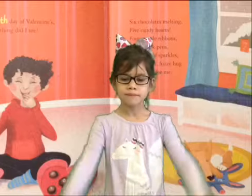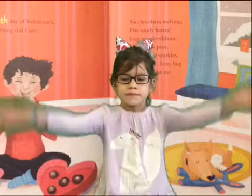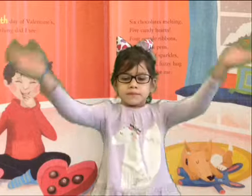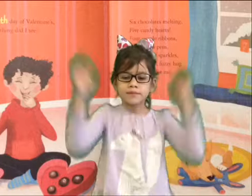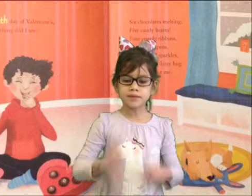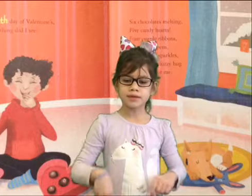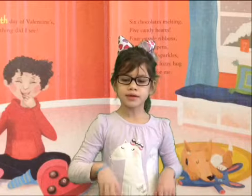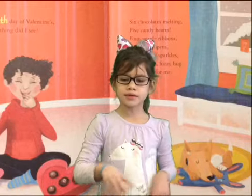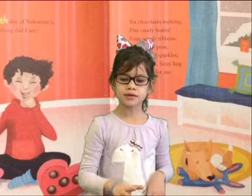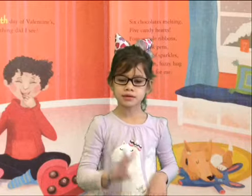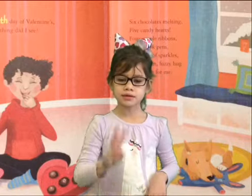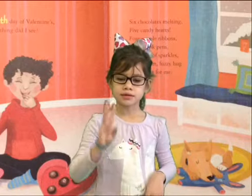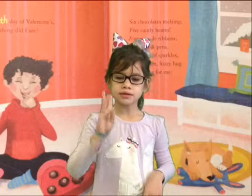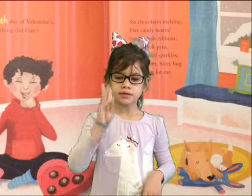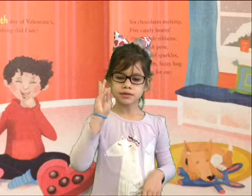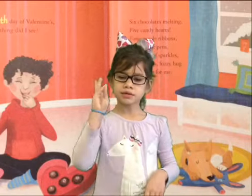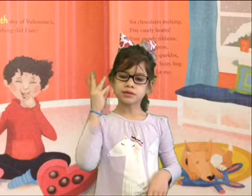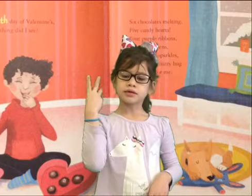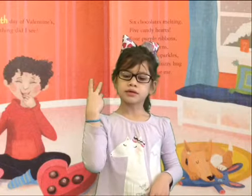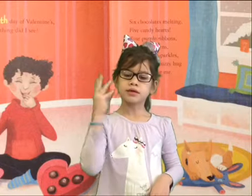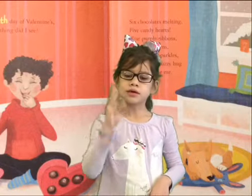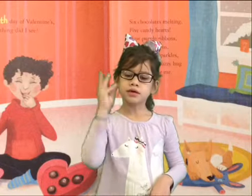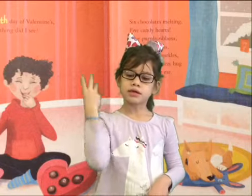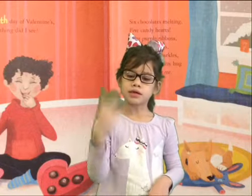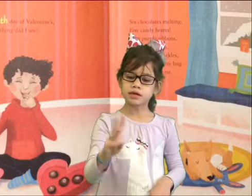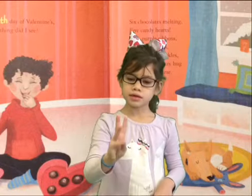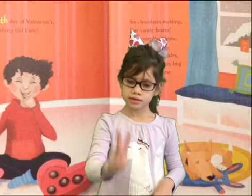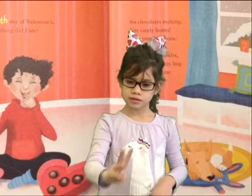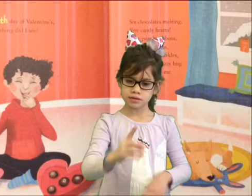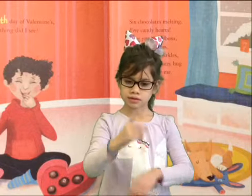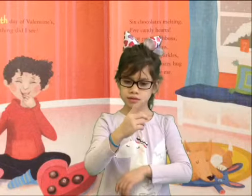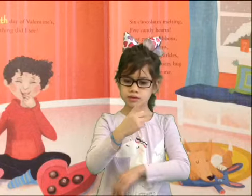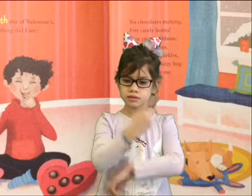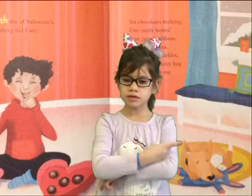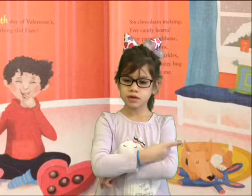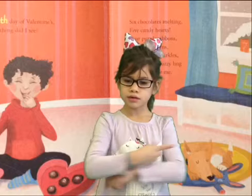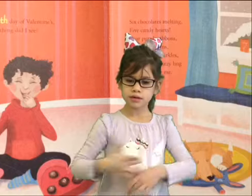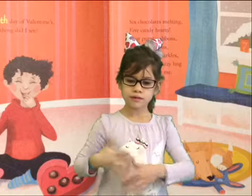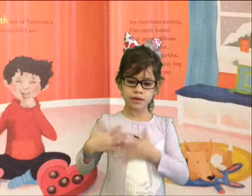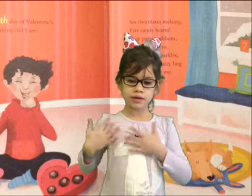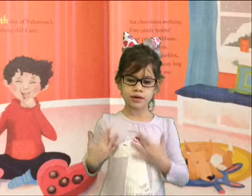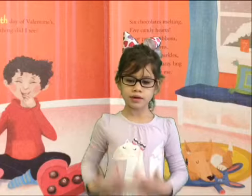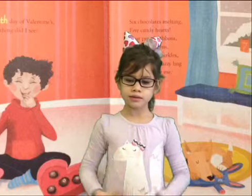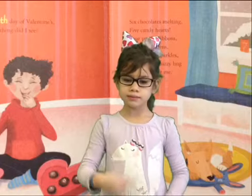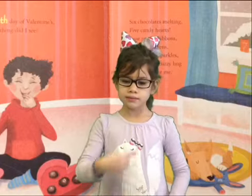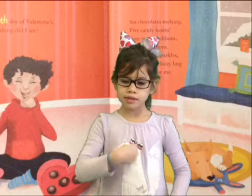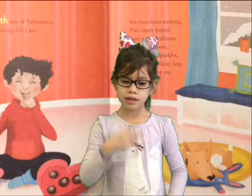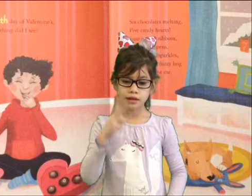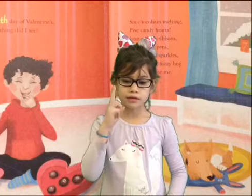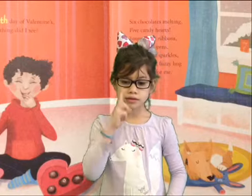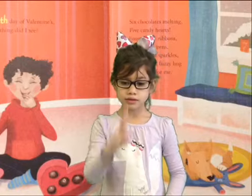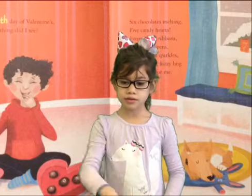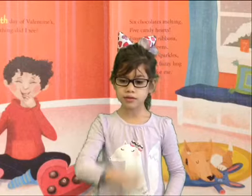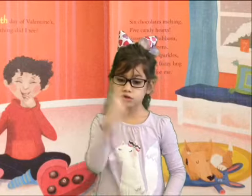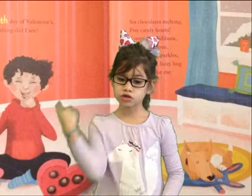On the sixth day of Valentine's Day, what sweet thing did I see?